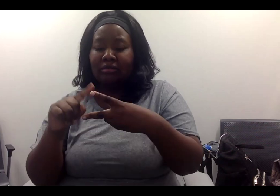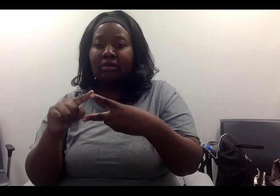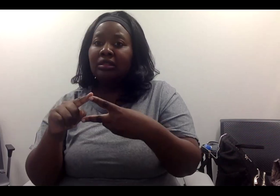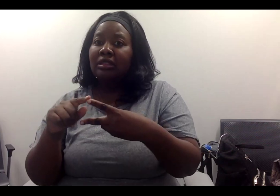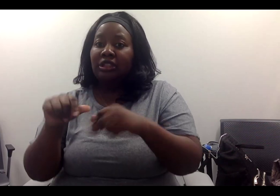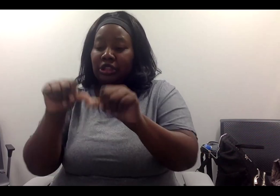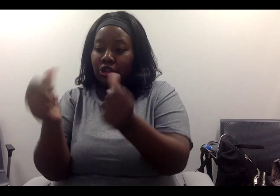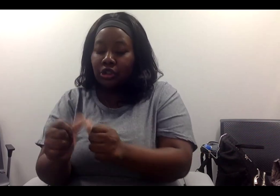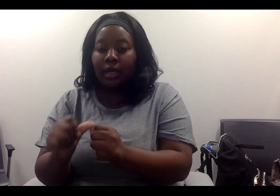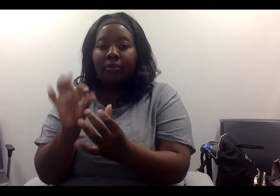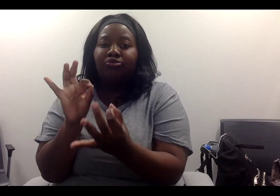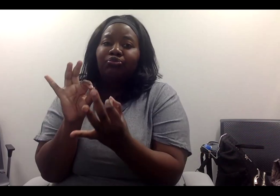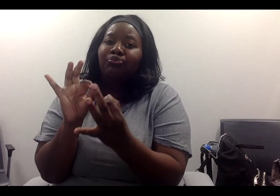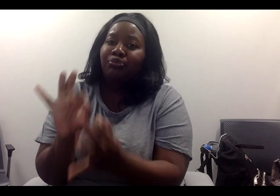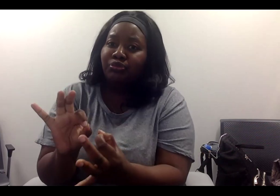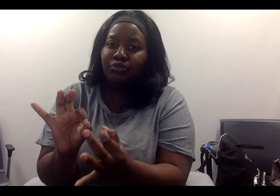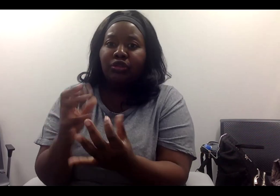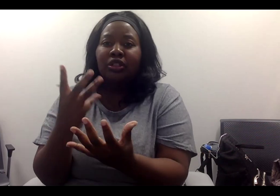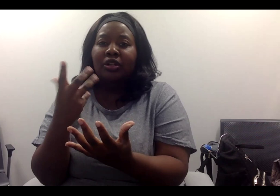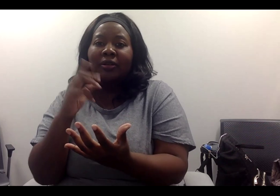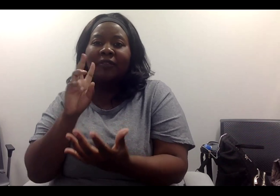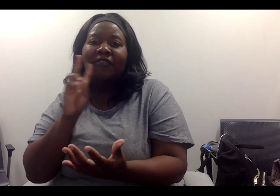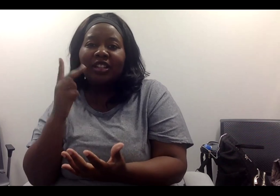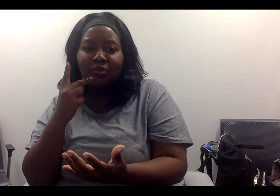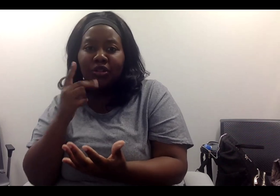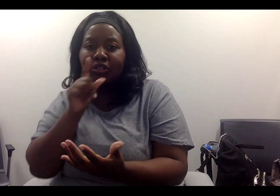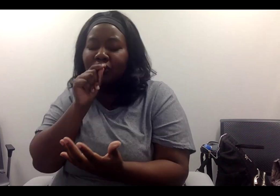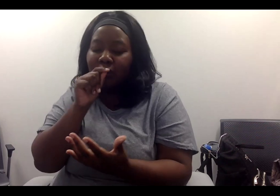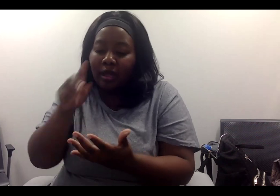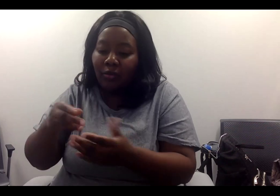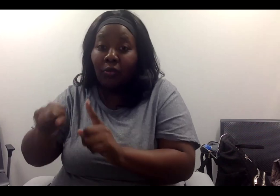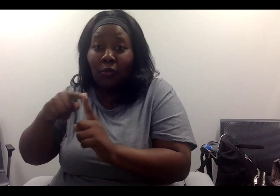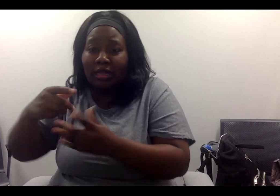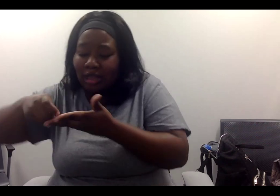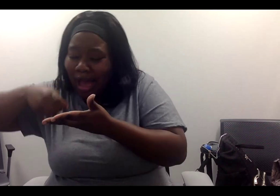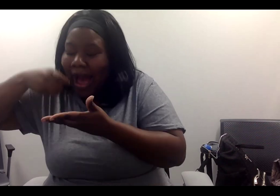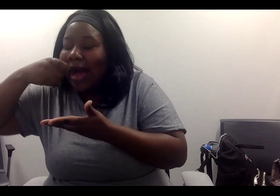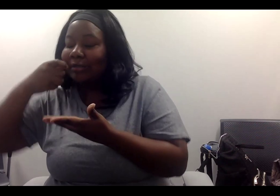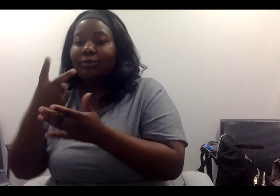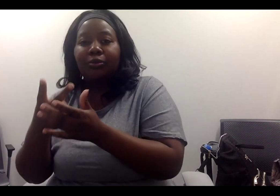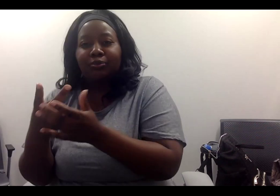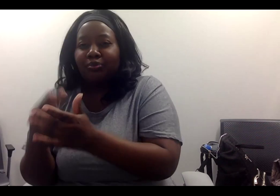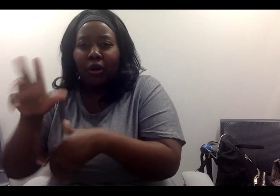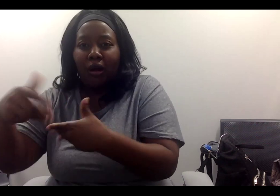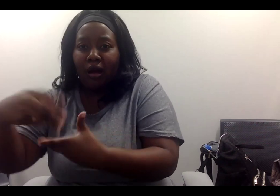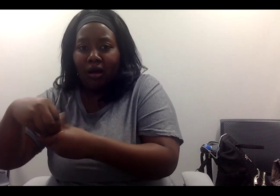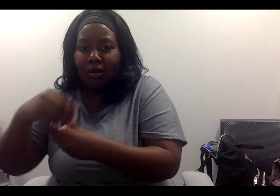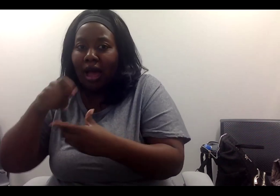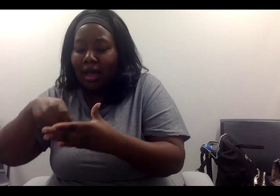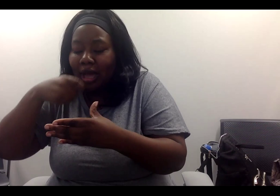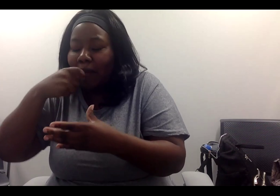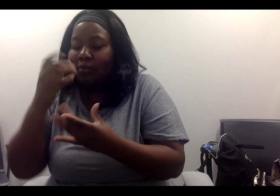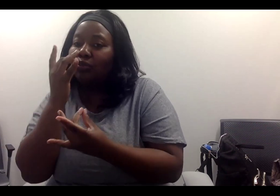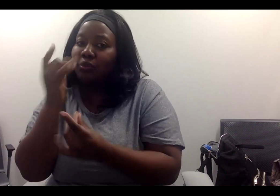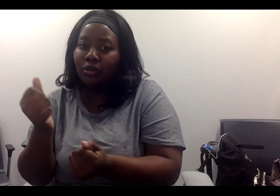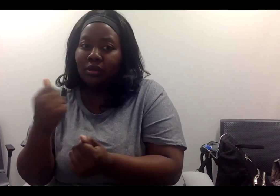catch and hold on to all that sauce and bits of vegetable and pieces of chicken. But also, because chicken come from shells. Oh yeah, it's